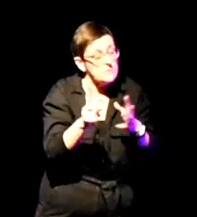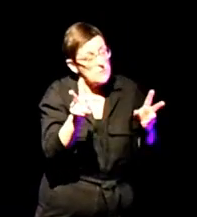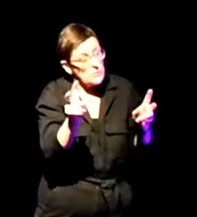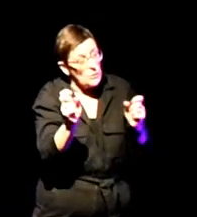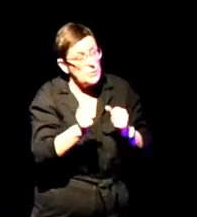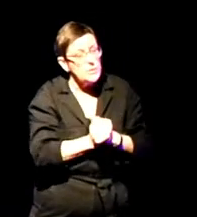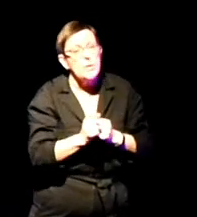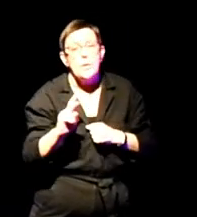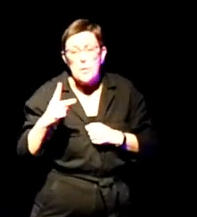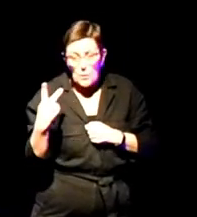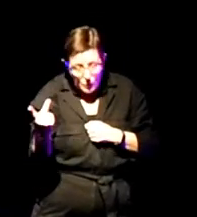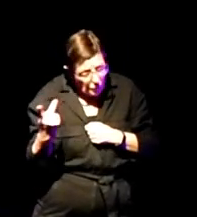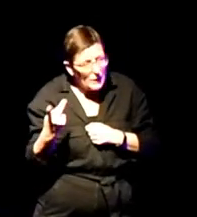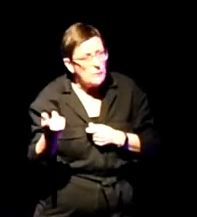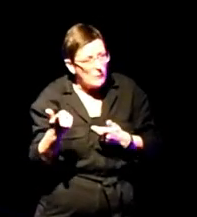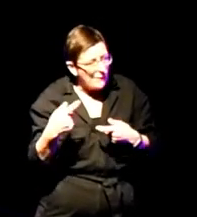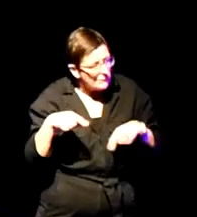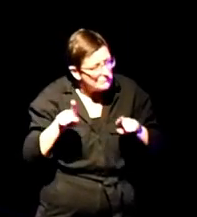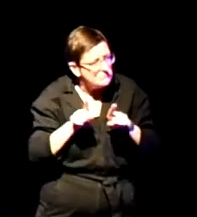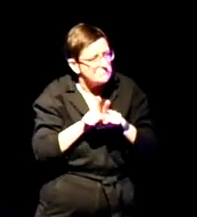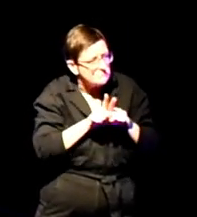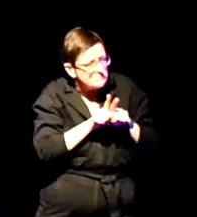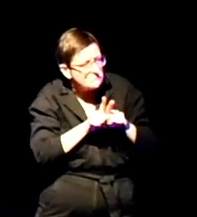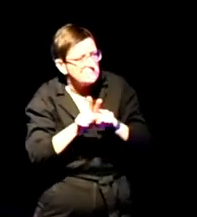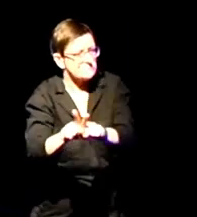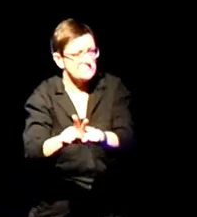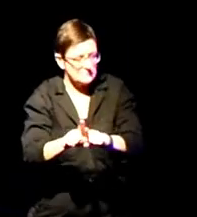is called We Were Constant Together.